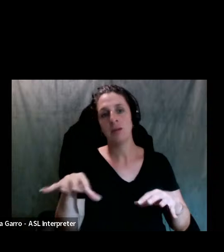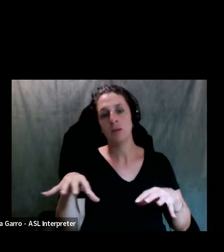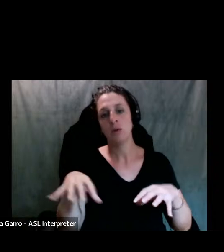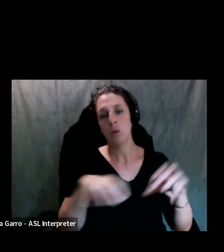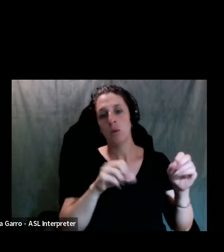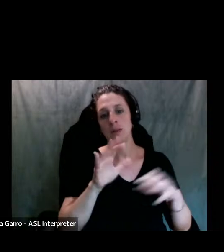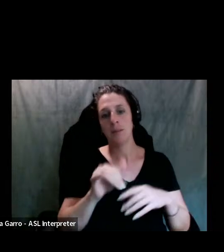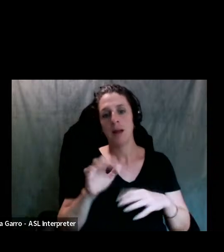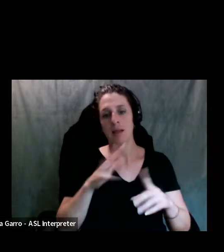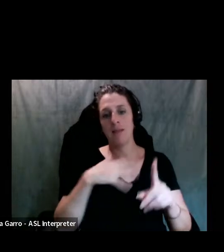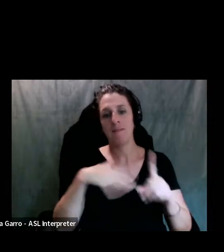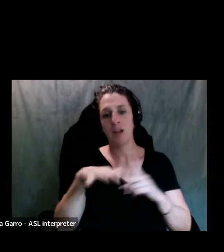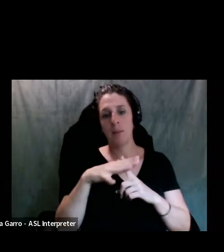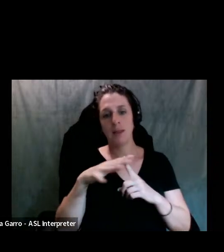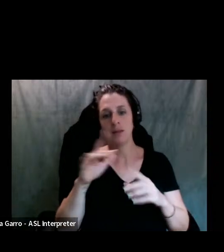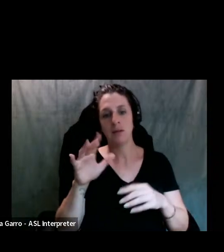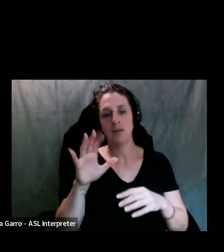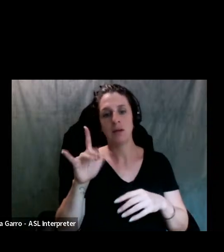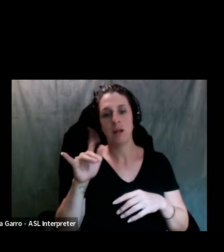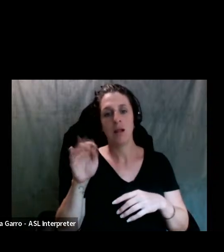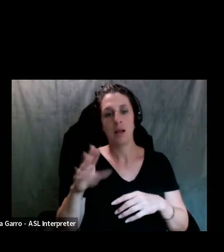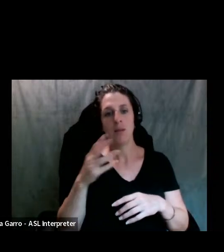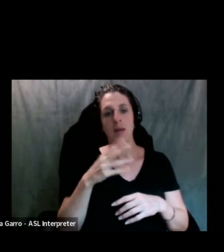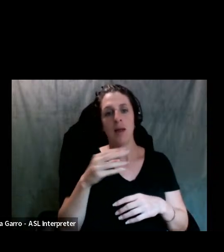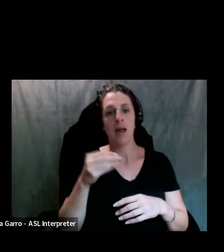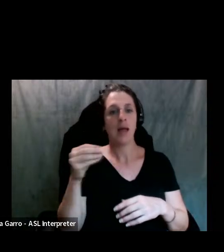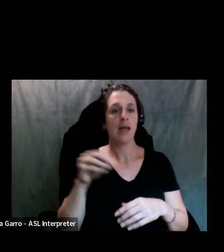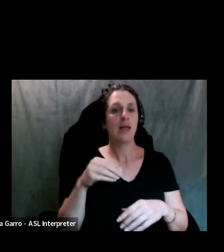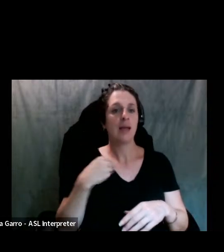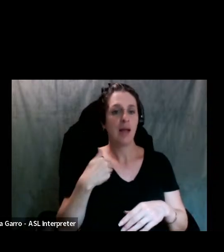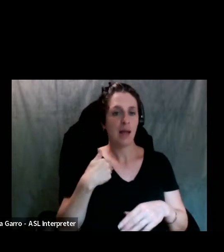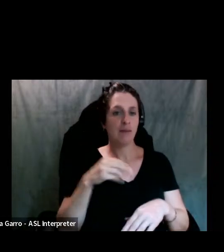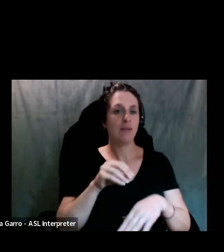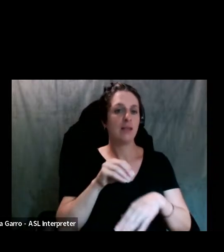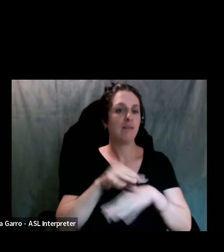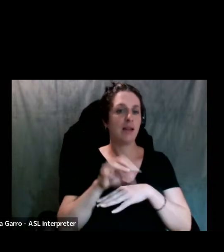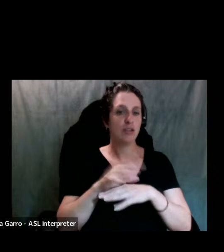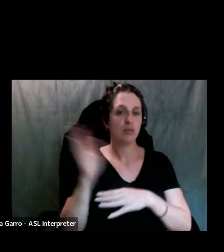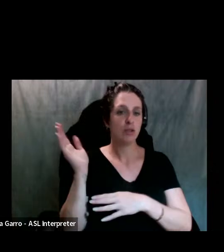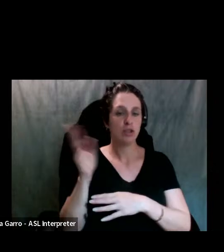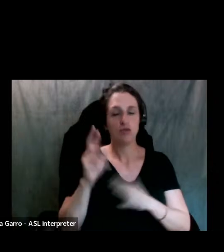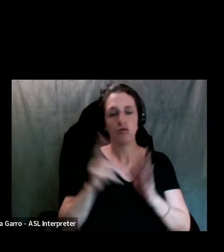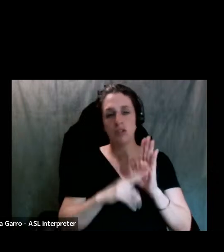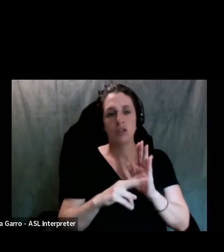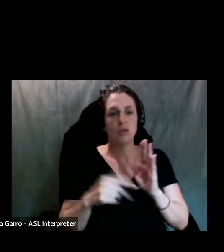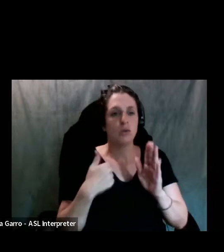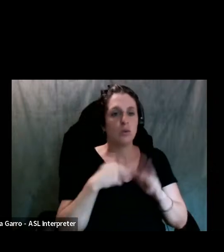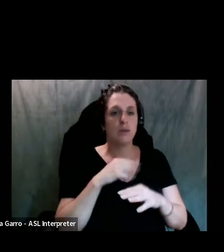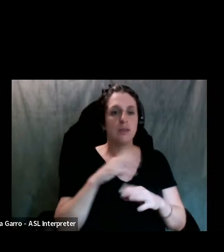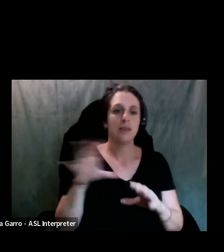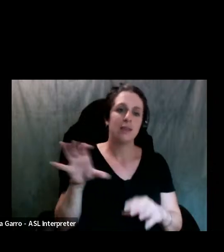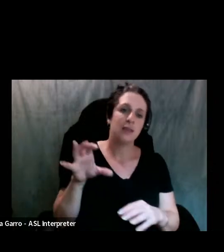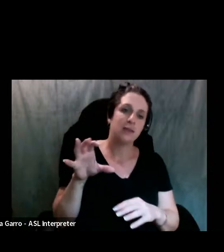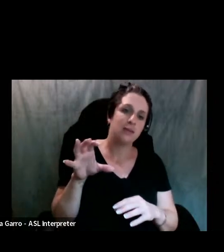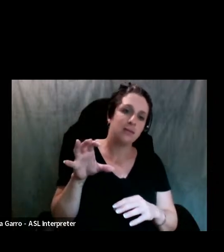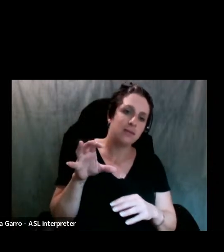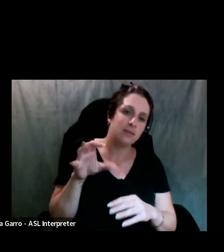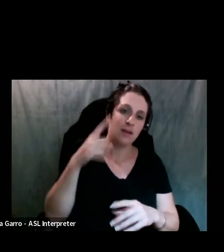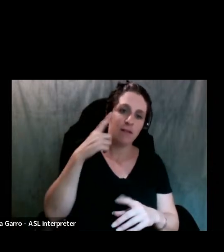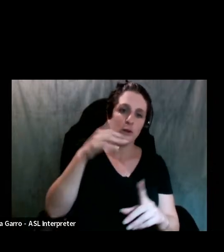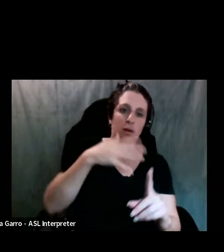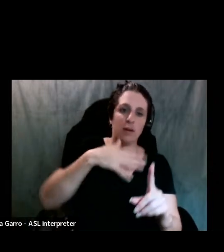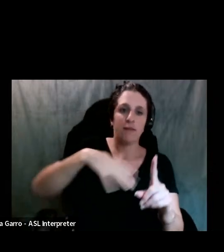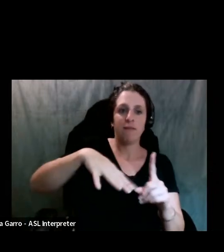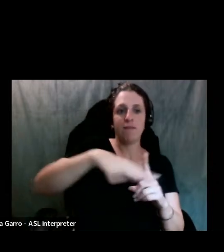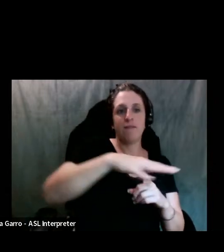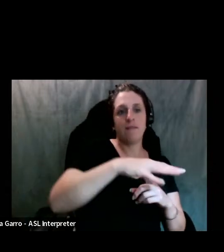Club. And there's like a advisory presentation, like research that we did for like environmental